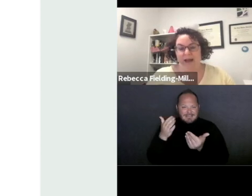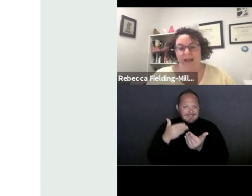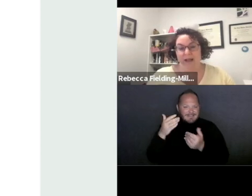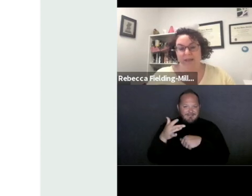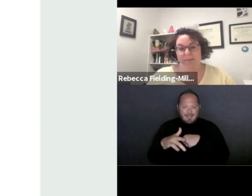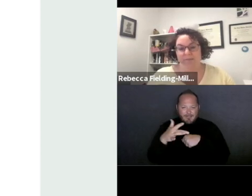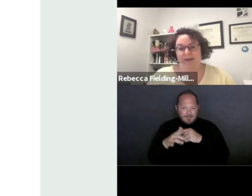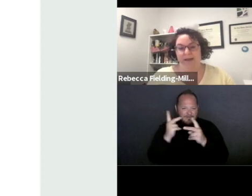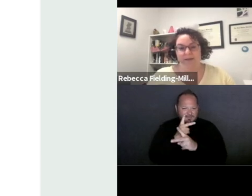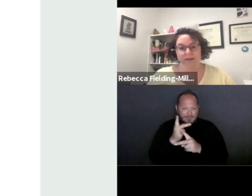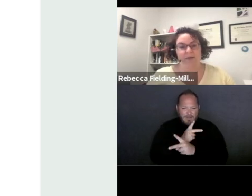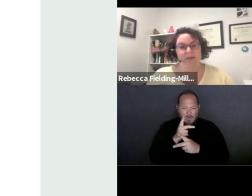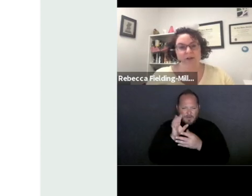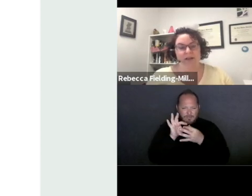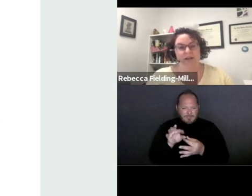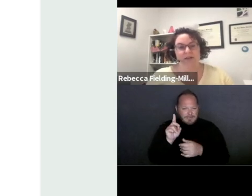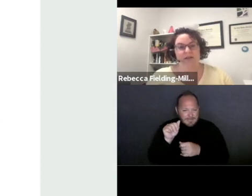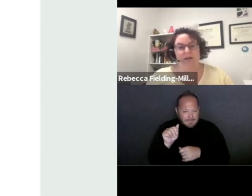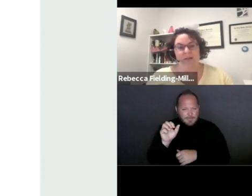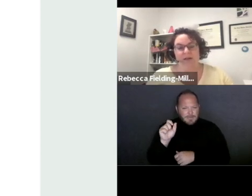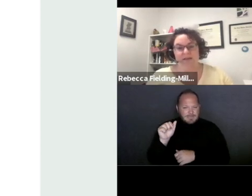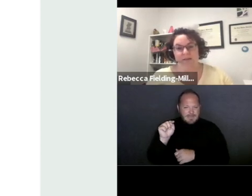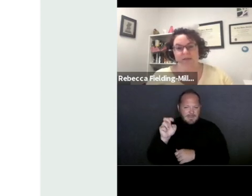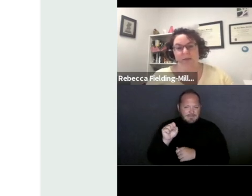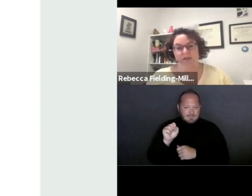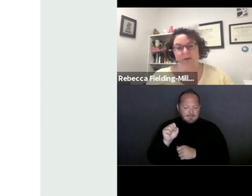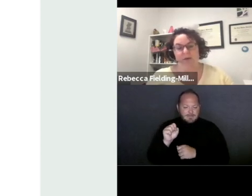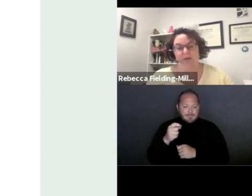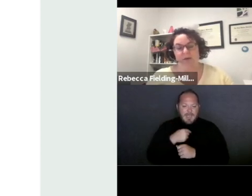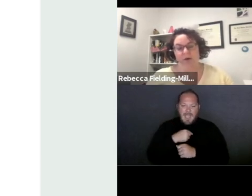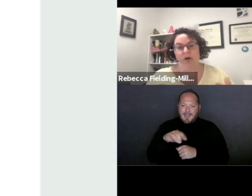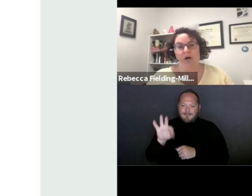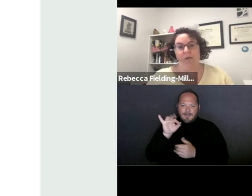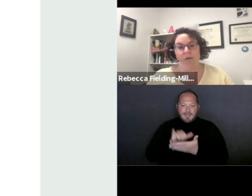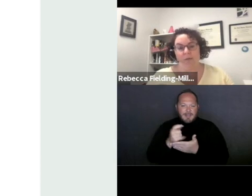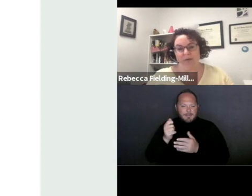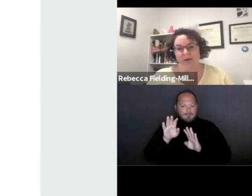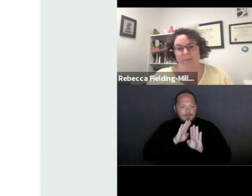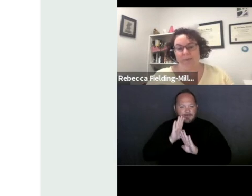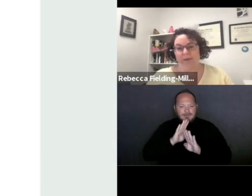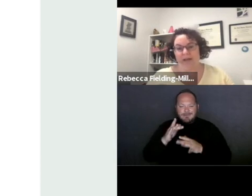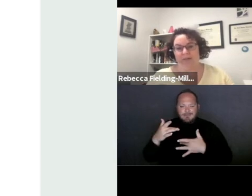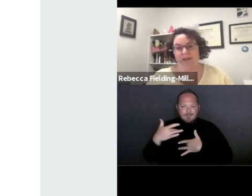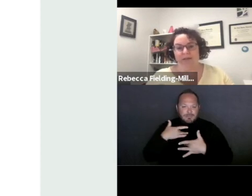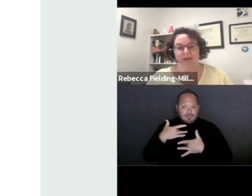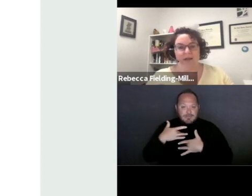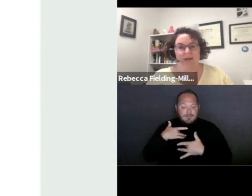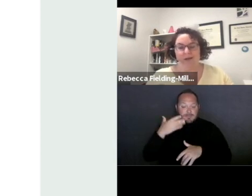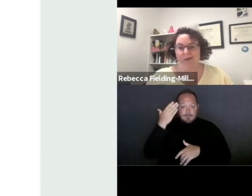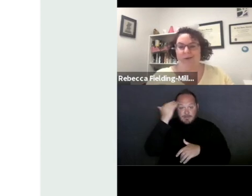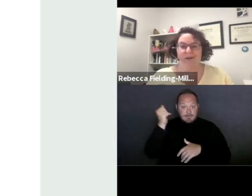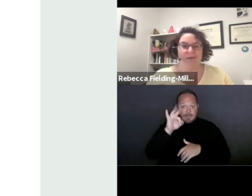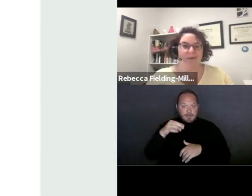And I find that a little frustrating and concerning because if we don't know whether or not people are getting